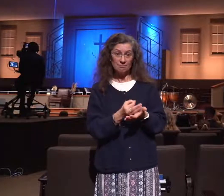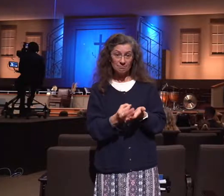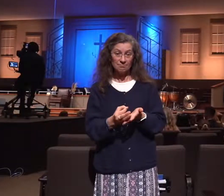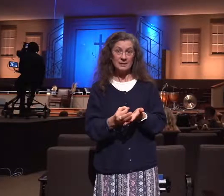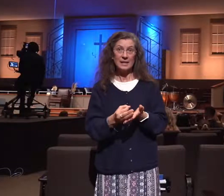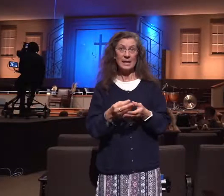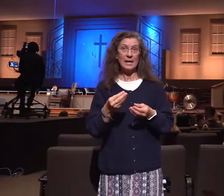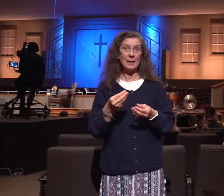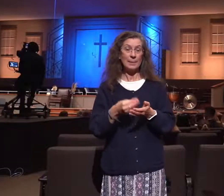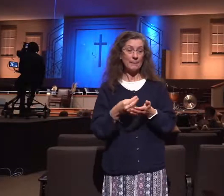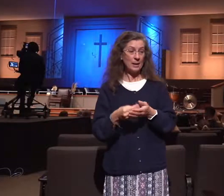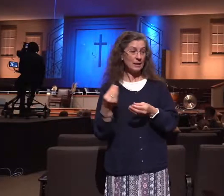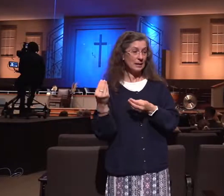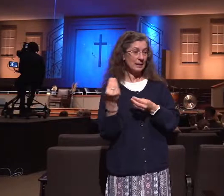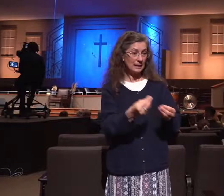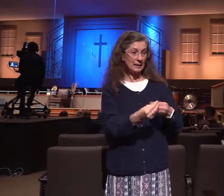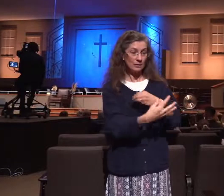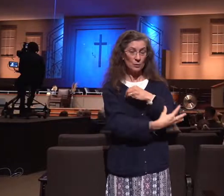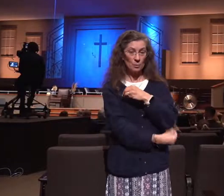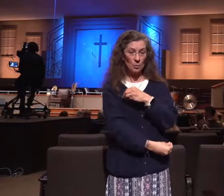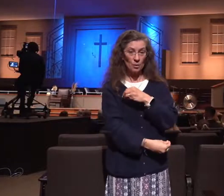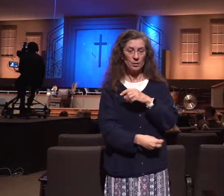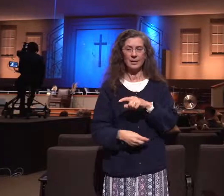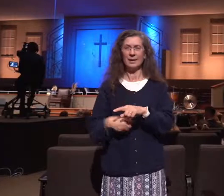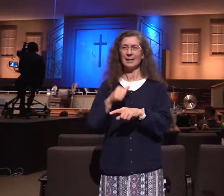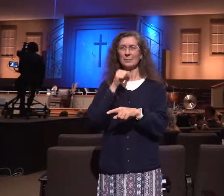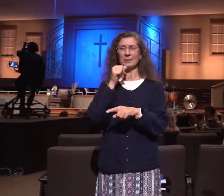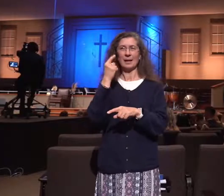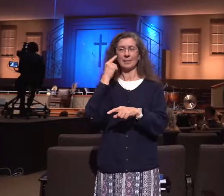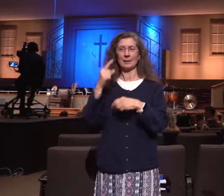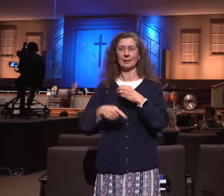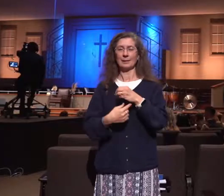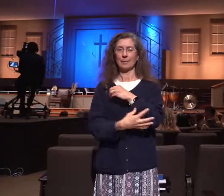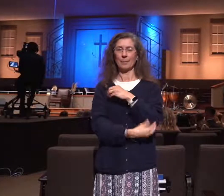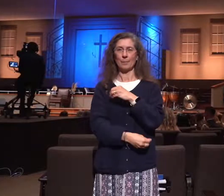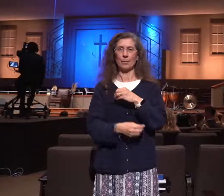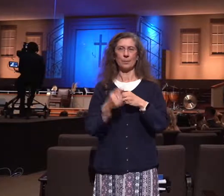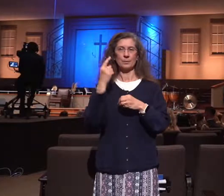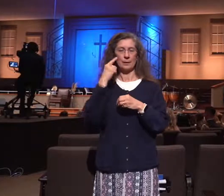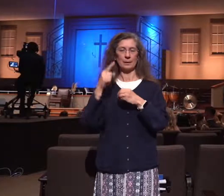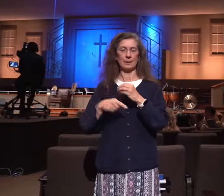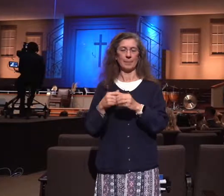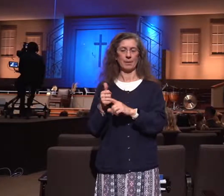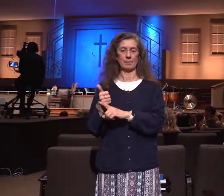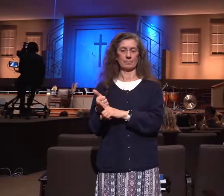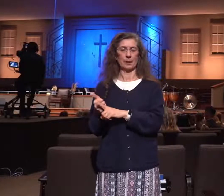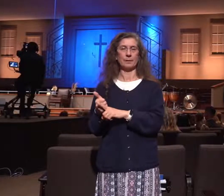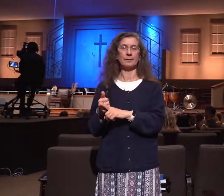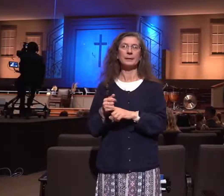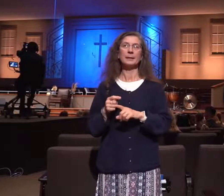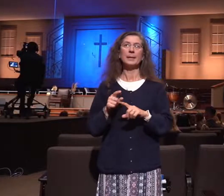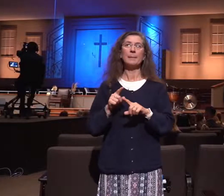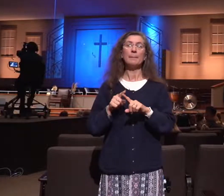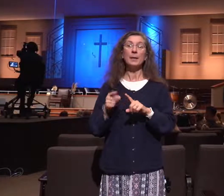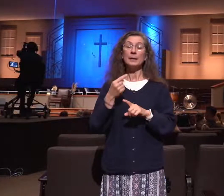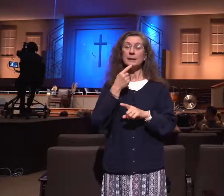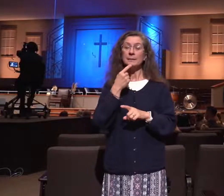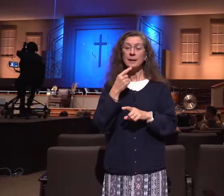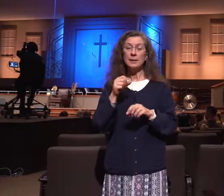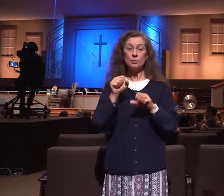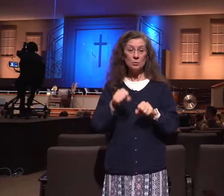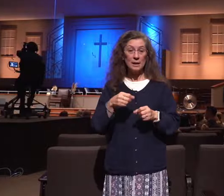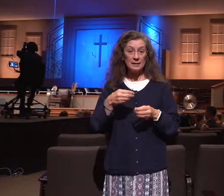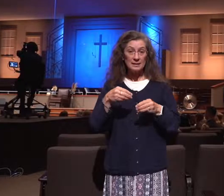poor. And by the way, he wasn't thinking about the poor. He was thinking about himself. He was a treasure. It could have been,